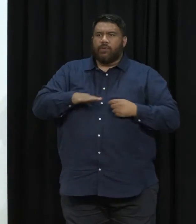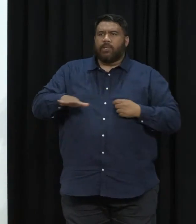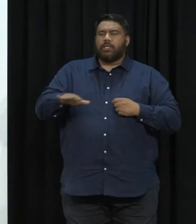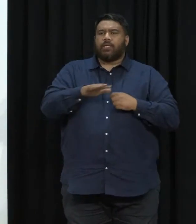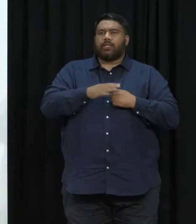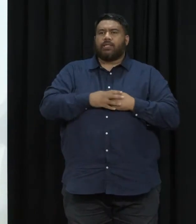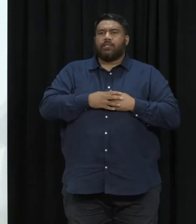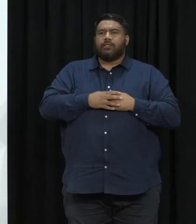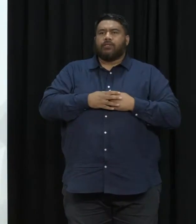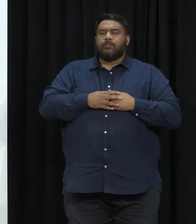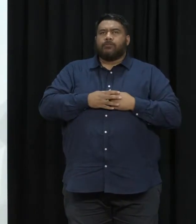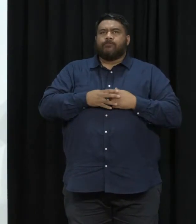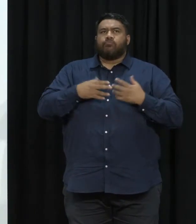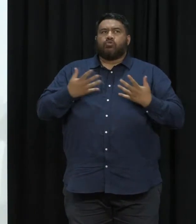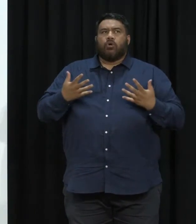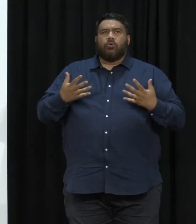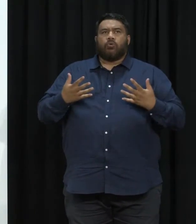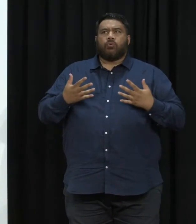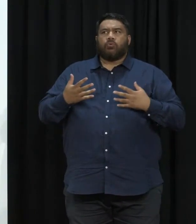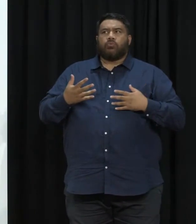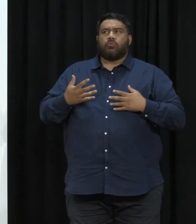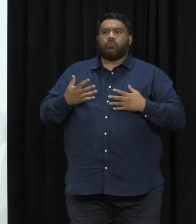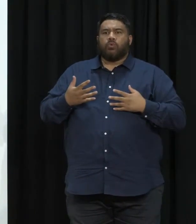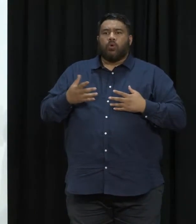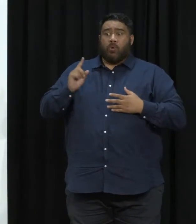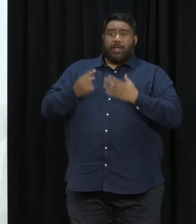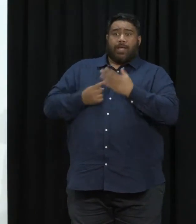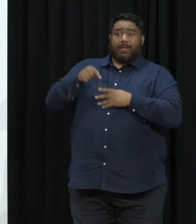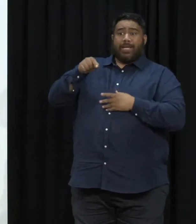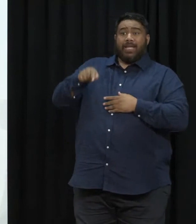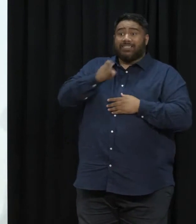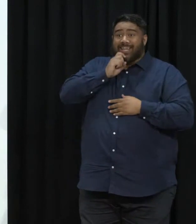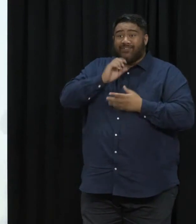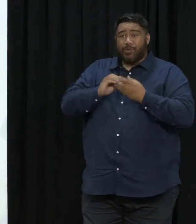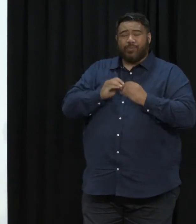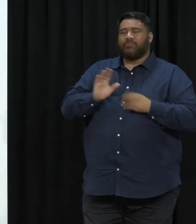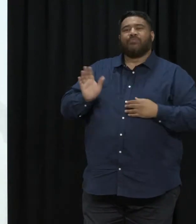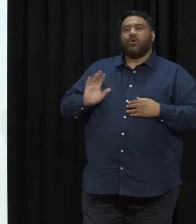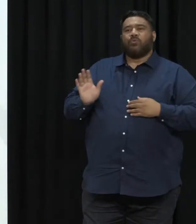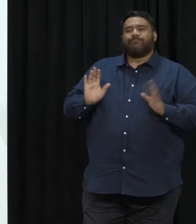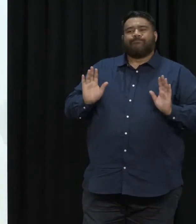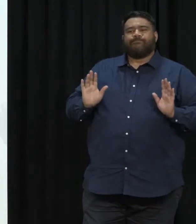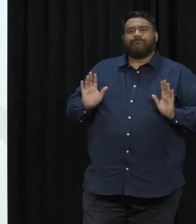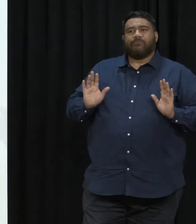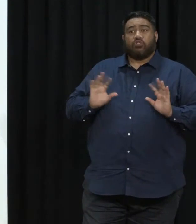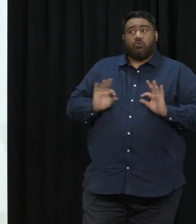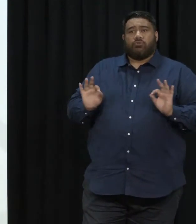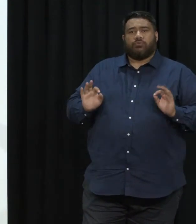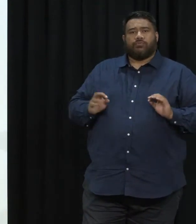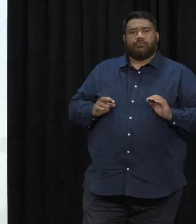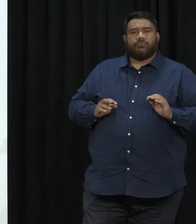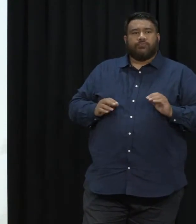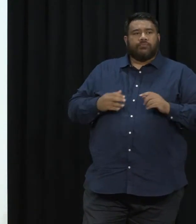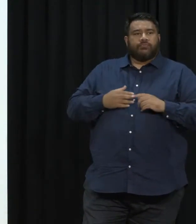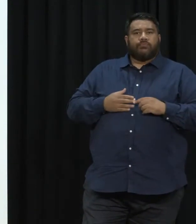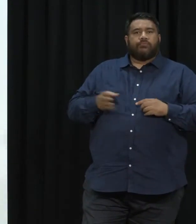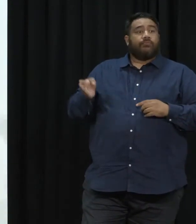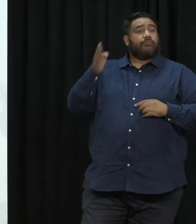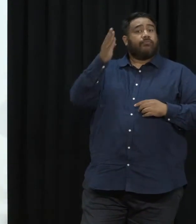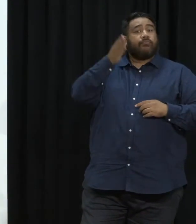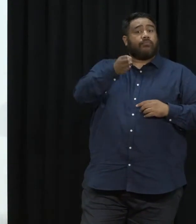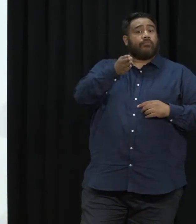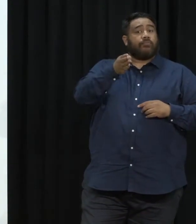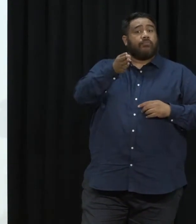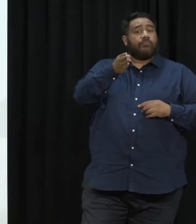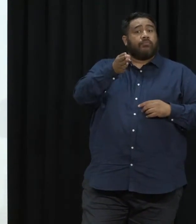It's not my view that what we've seen here has been a staffing issue. Is it time to stop relying on I'll come to you, Gina, and